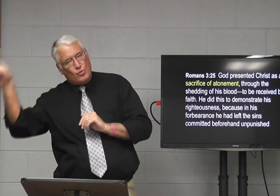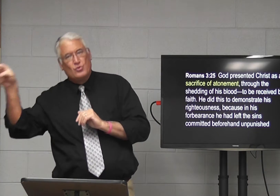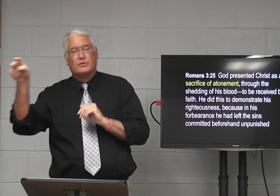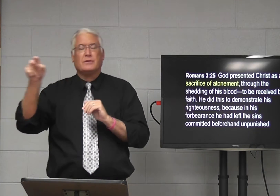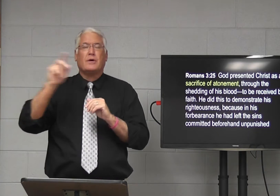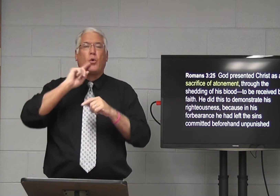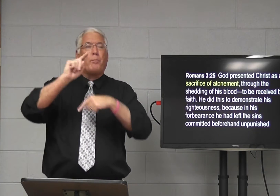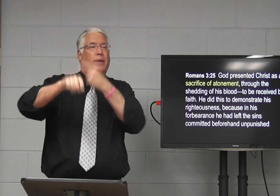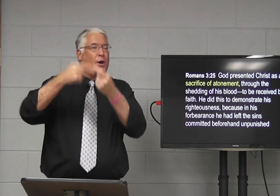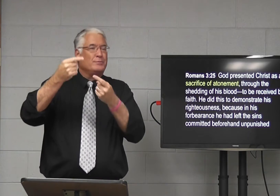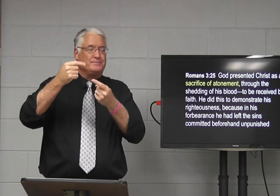Old Testament